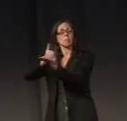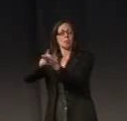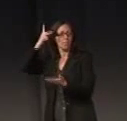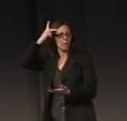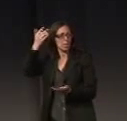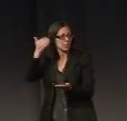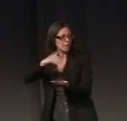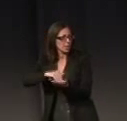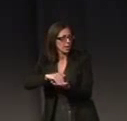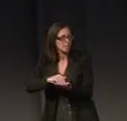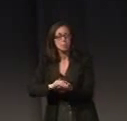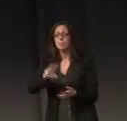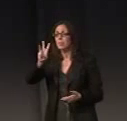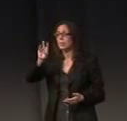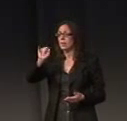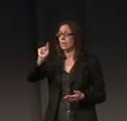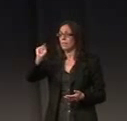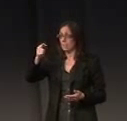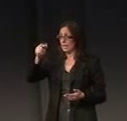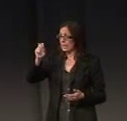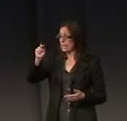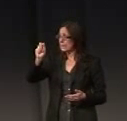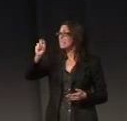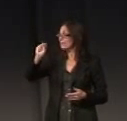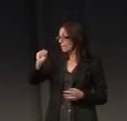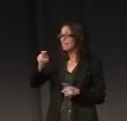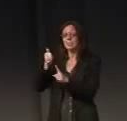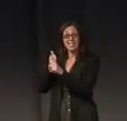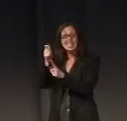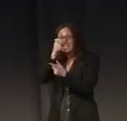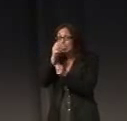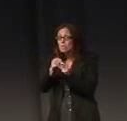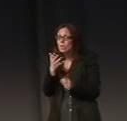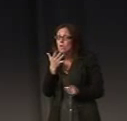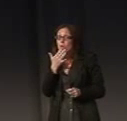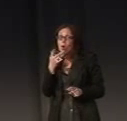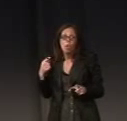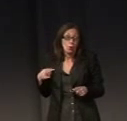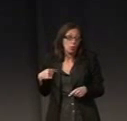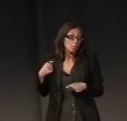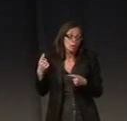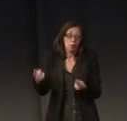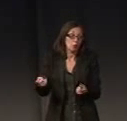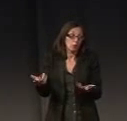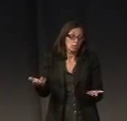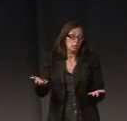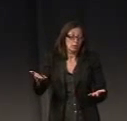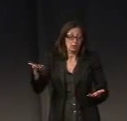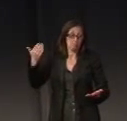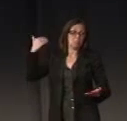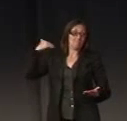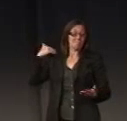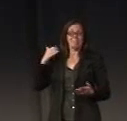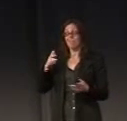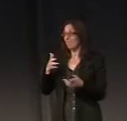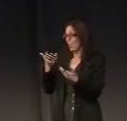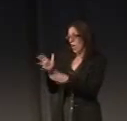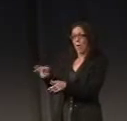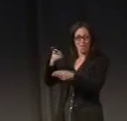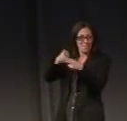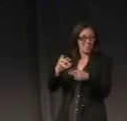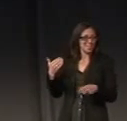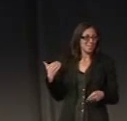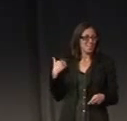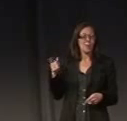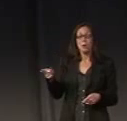Wittgenstein's abiding interest in color dates, as noted earlier, to his earlier work, in which he elucidated both the